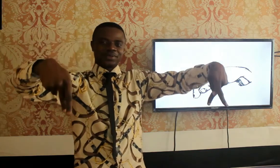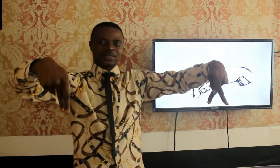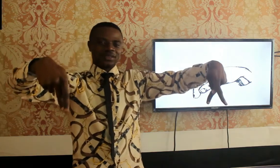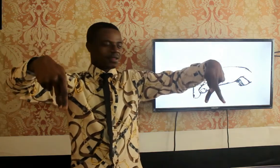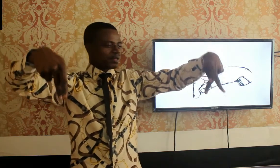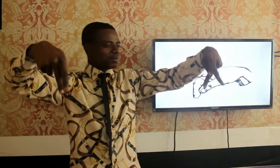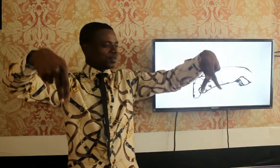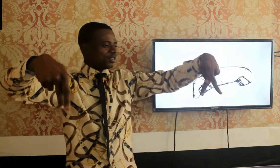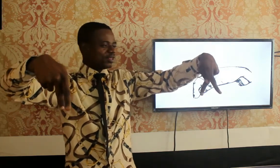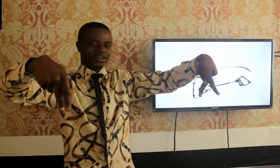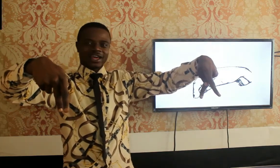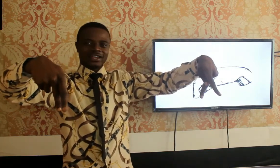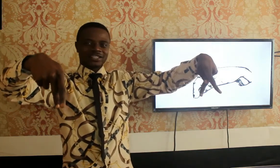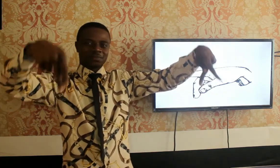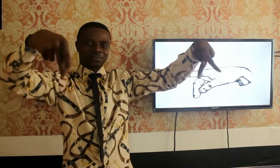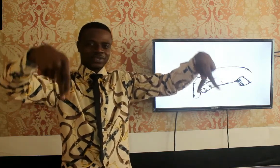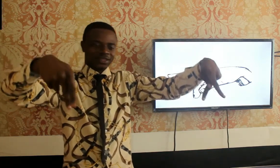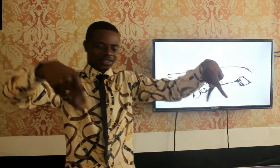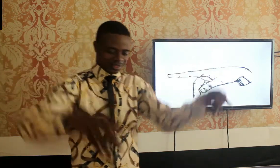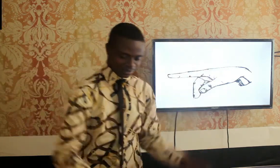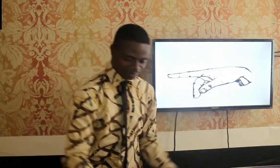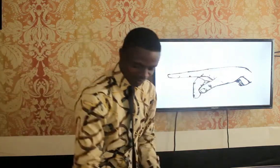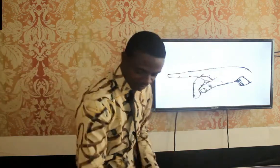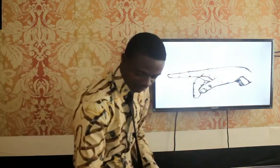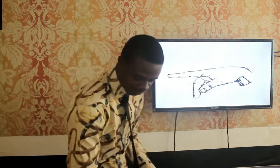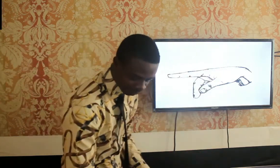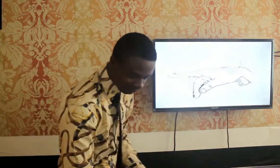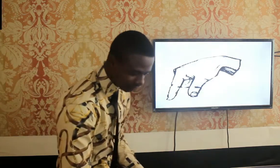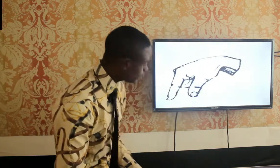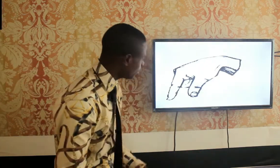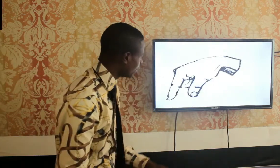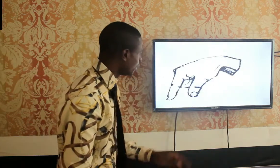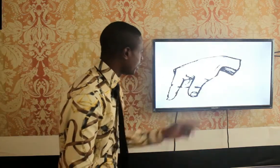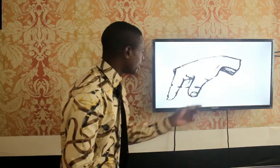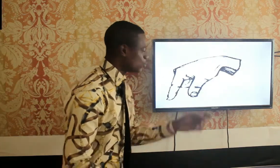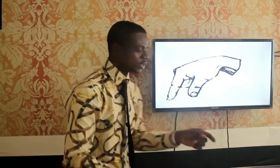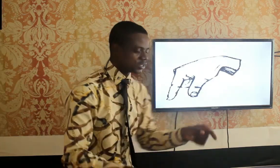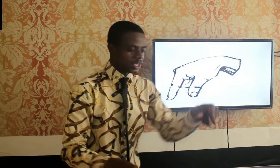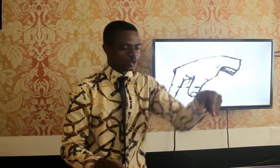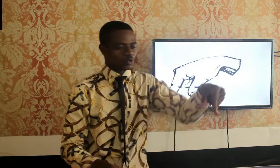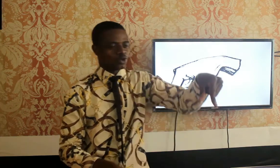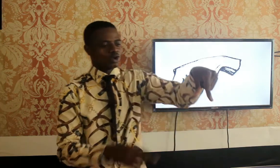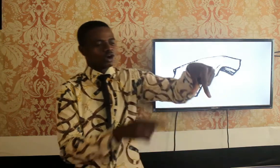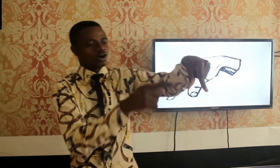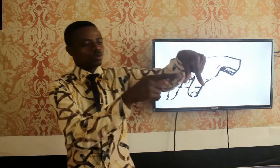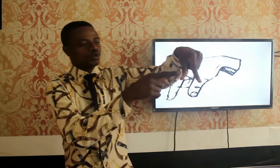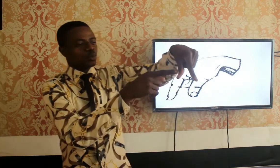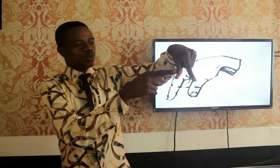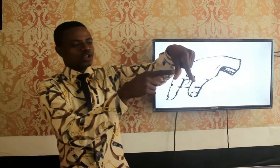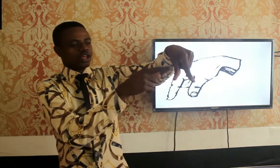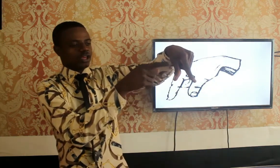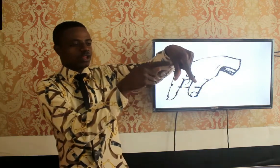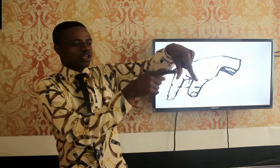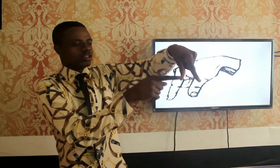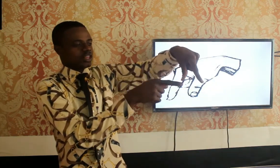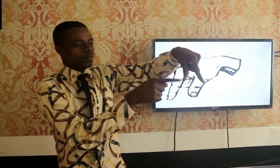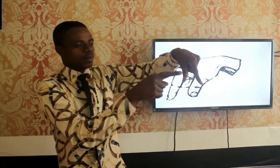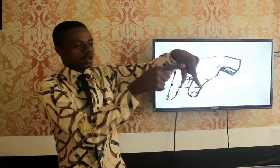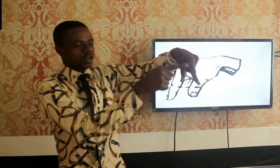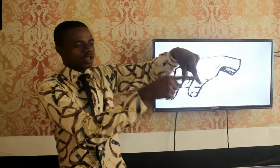P. P. That is it. P. P. The next one is Q. You point the thumb and then